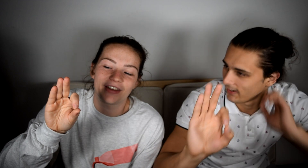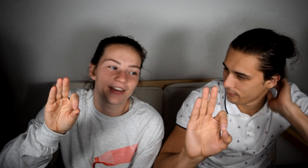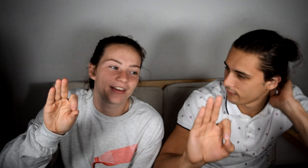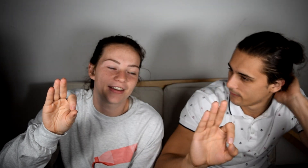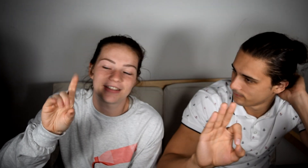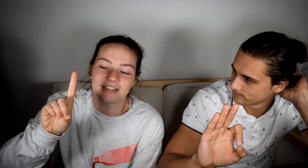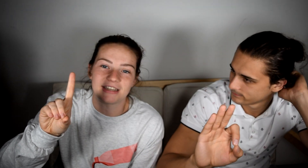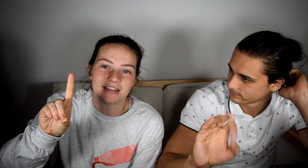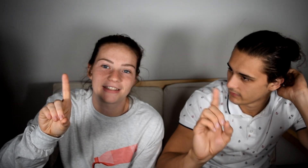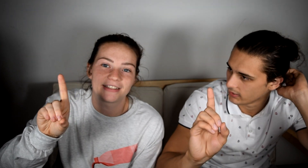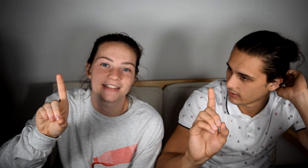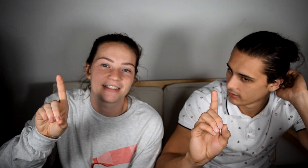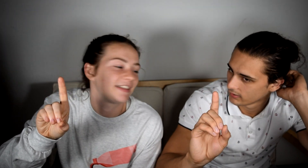F. D. D. Yep.